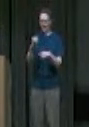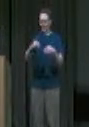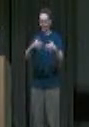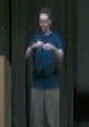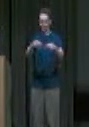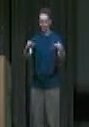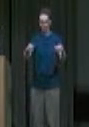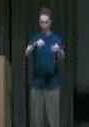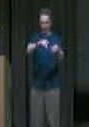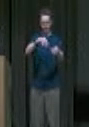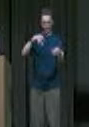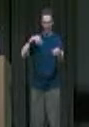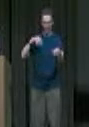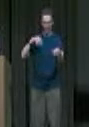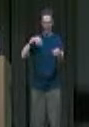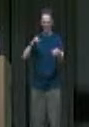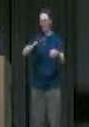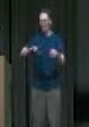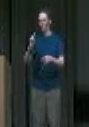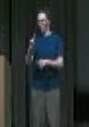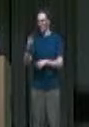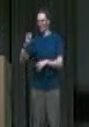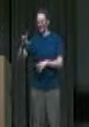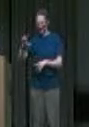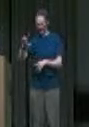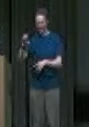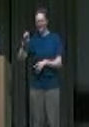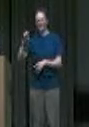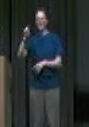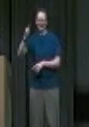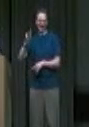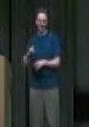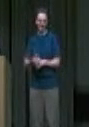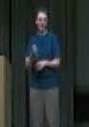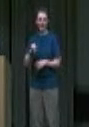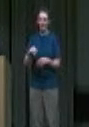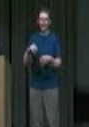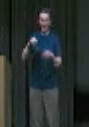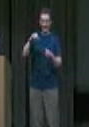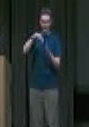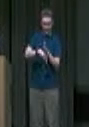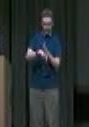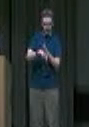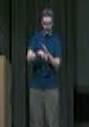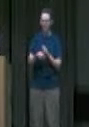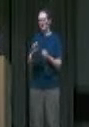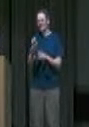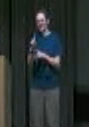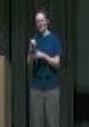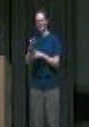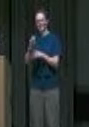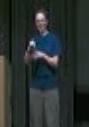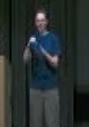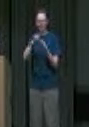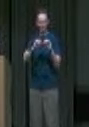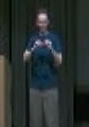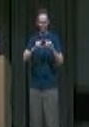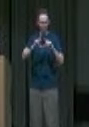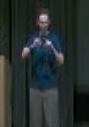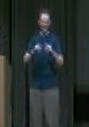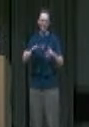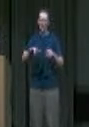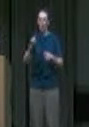better. But within that dam pool, the water depth varies from, the sediment thickness is anywhere between 1